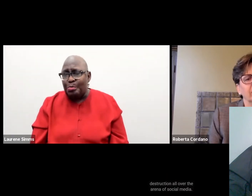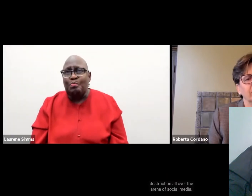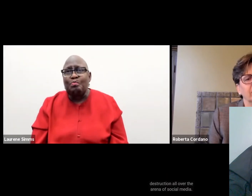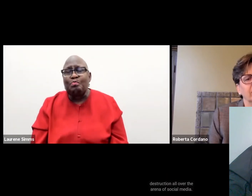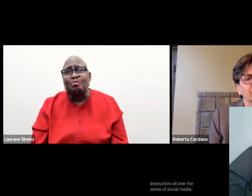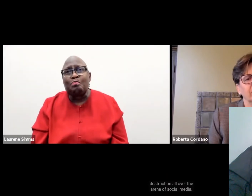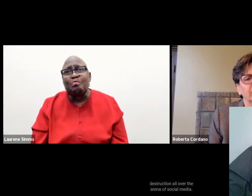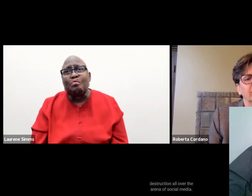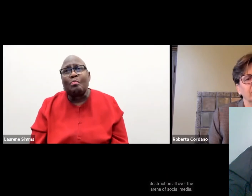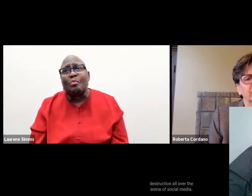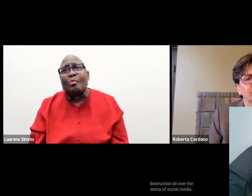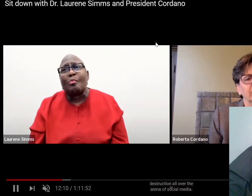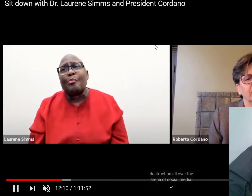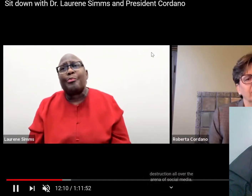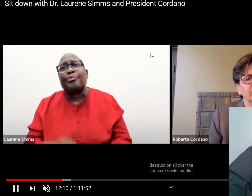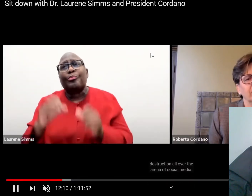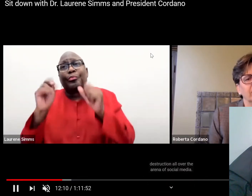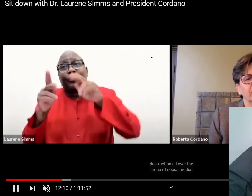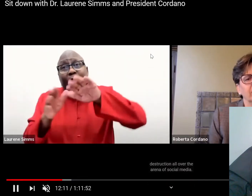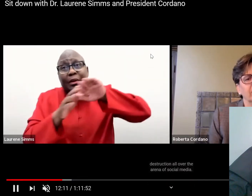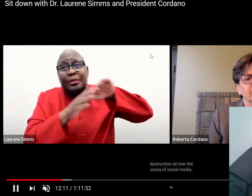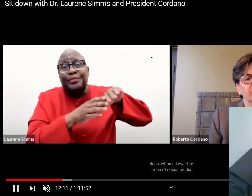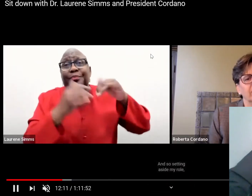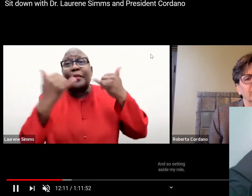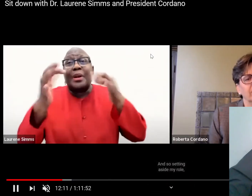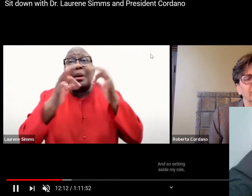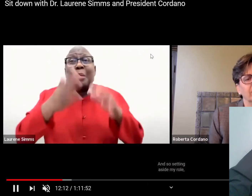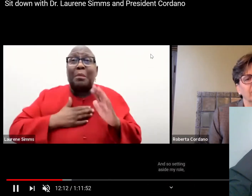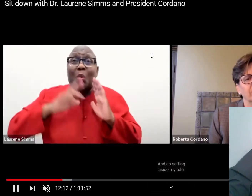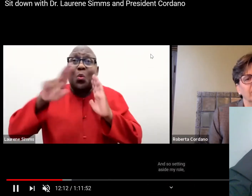that go viral to destroy someone.